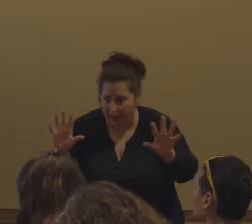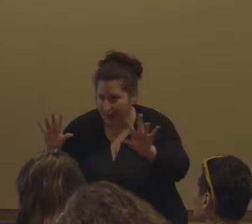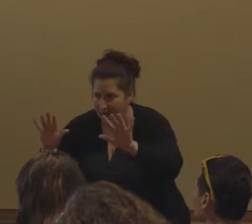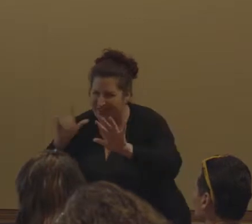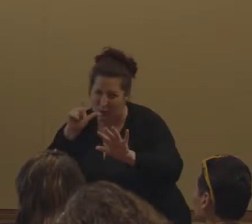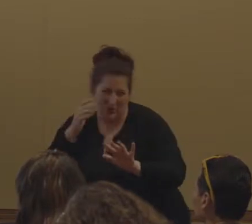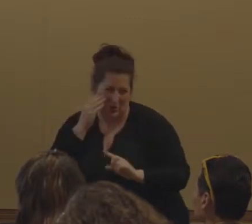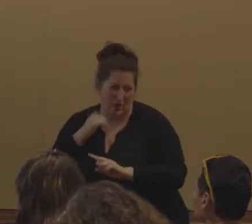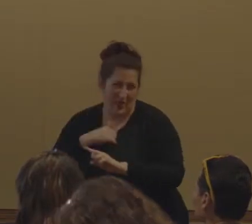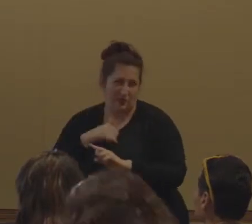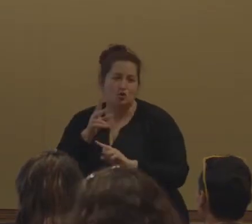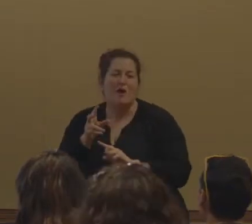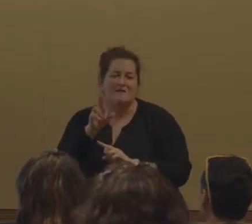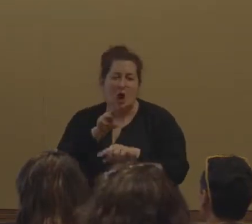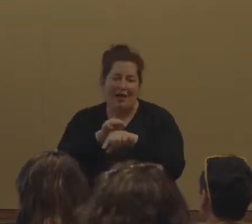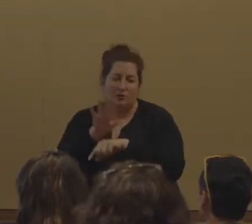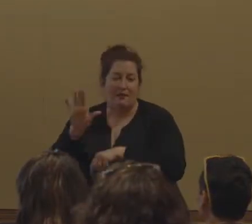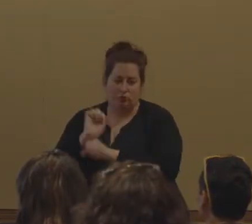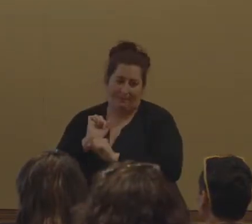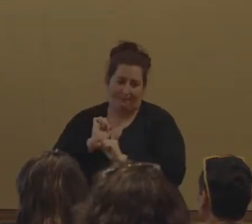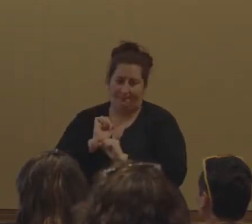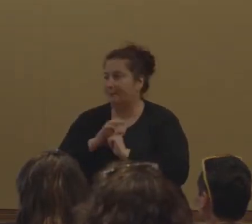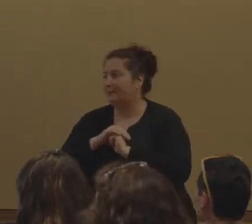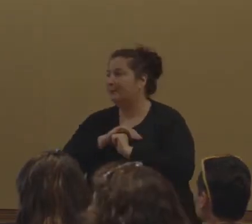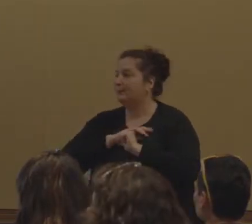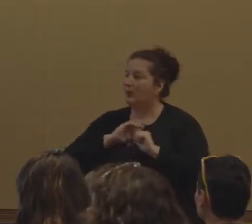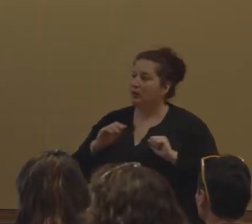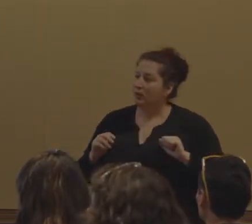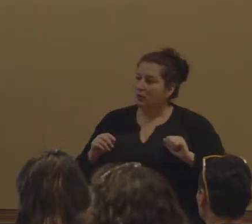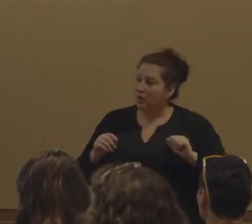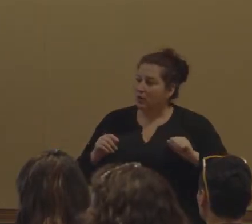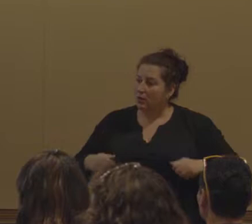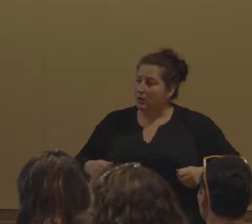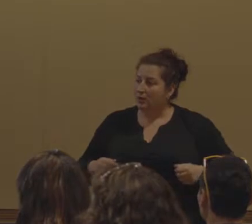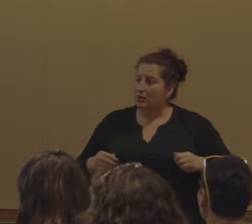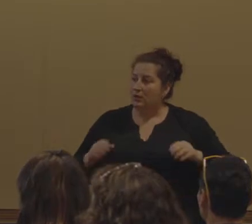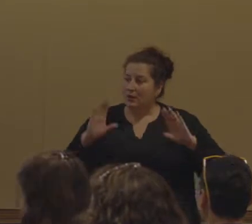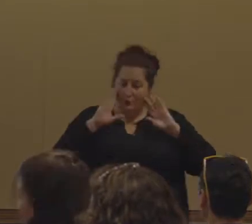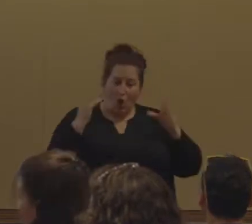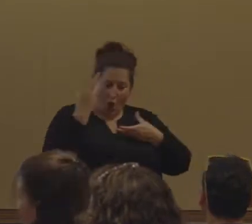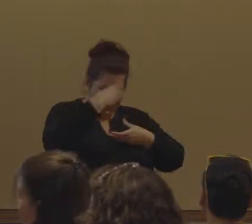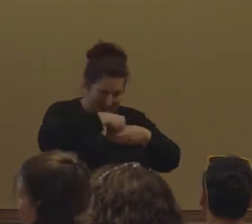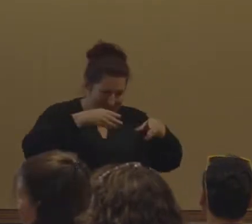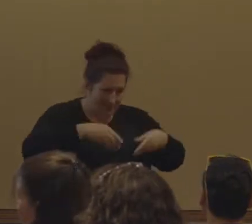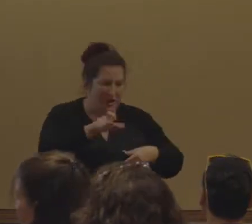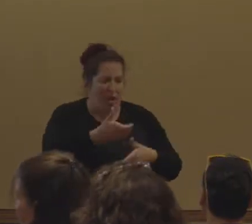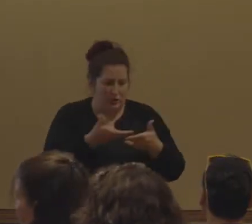have to know this part. This is what your VR counselor does, okay? Based on autism and other